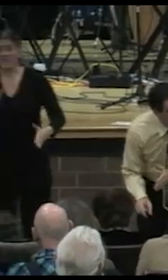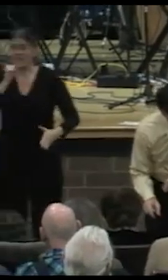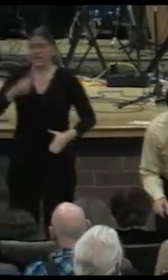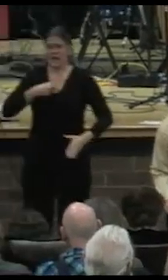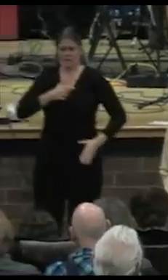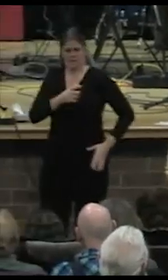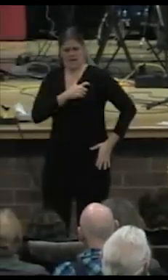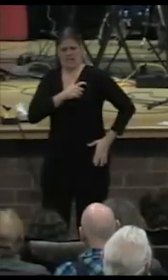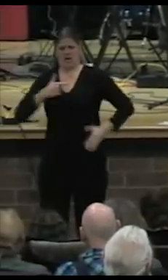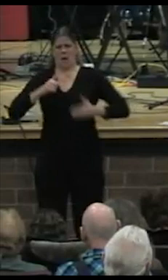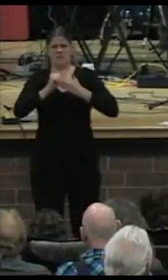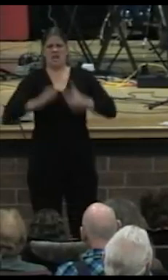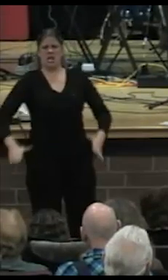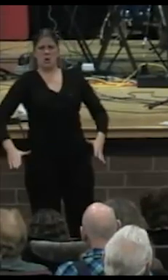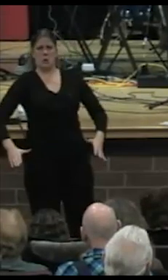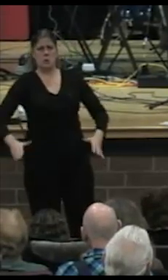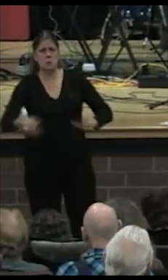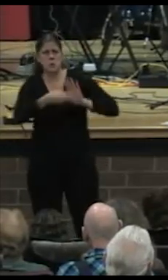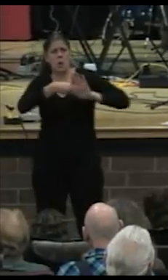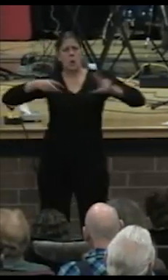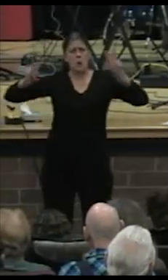badge.